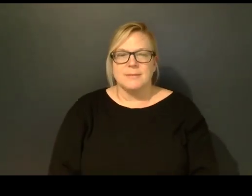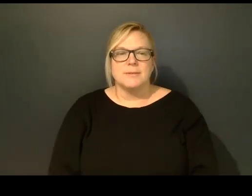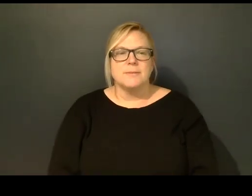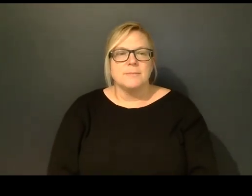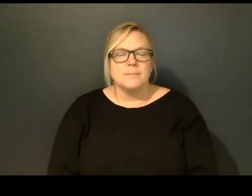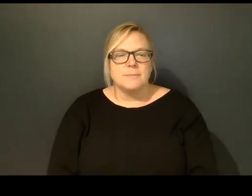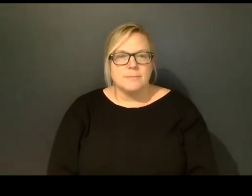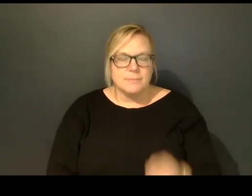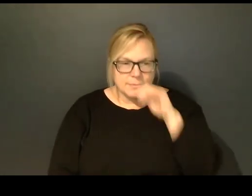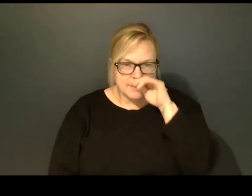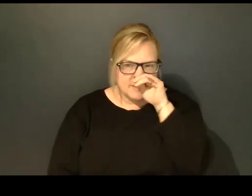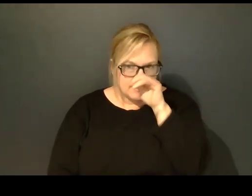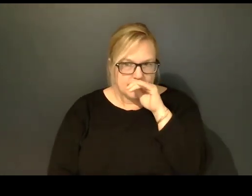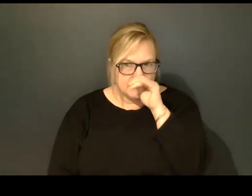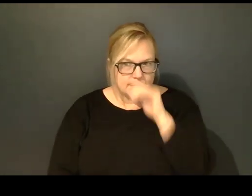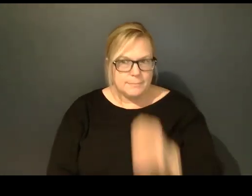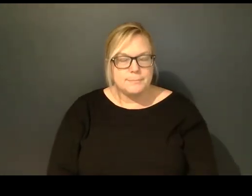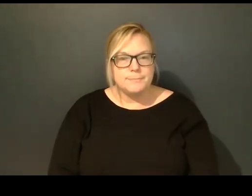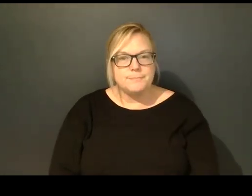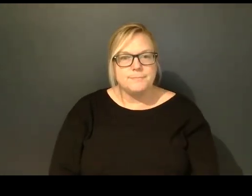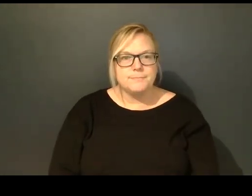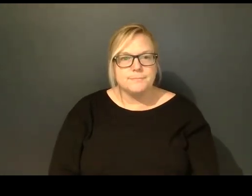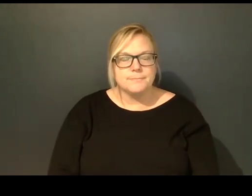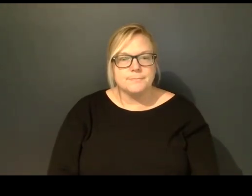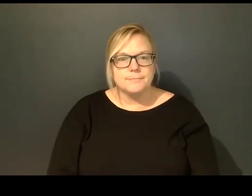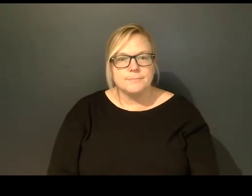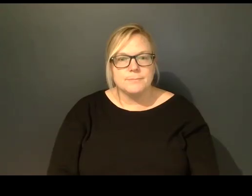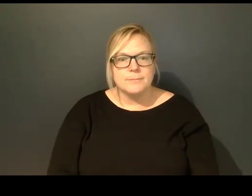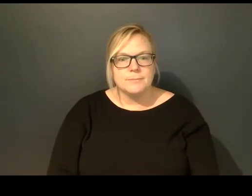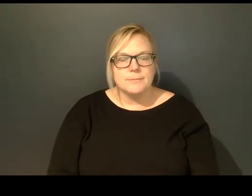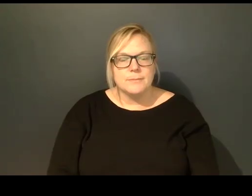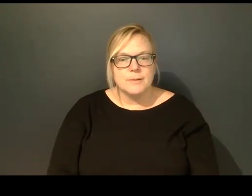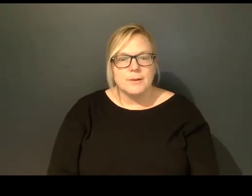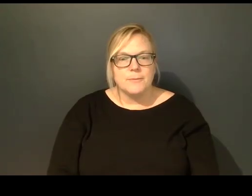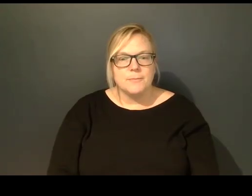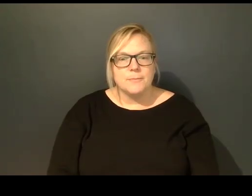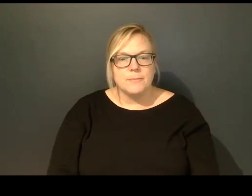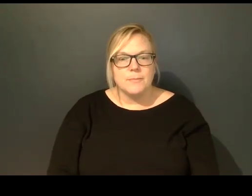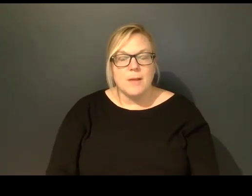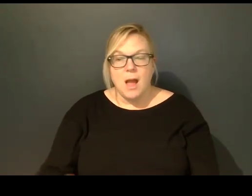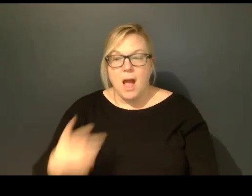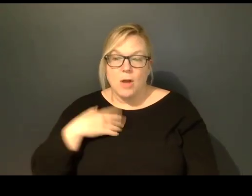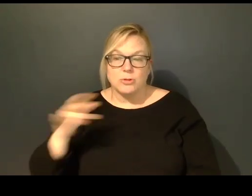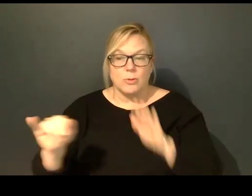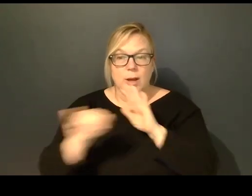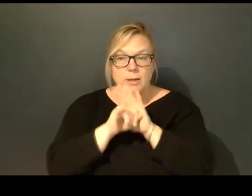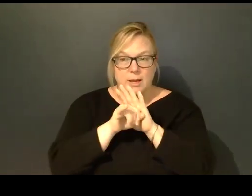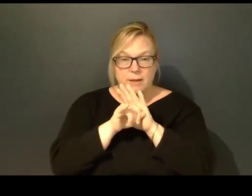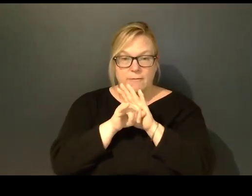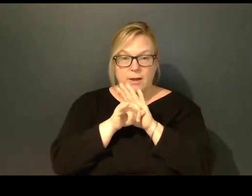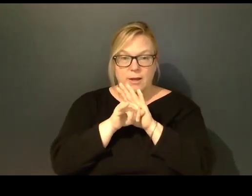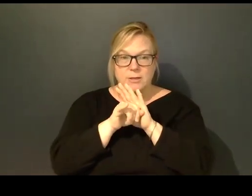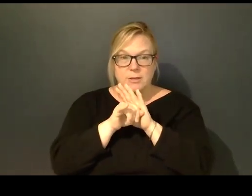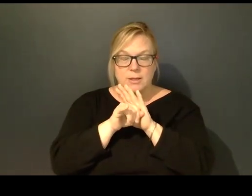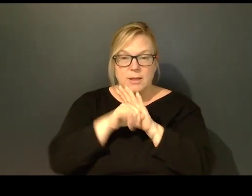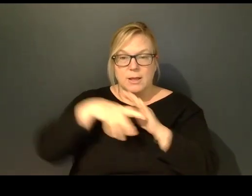whose sole focus is on that exchange of information. And so I've also identified those point of sale